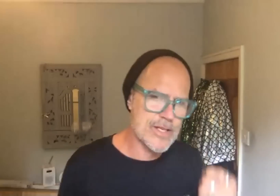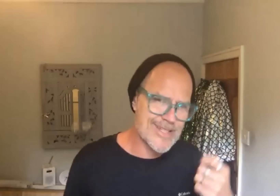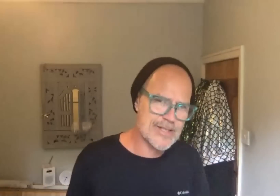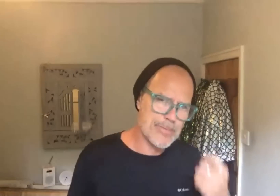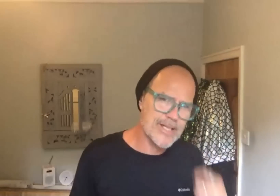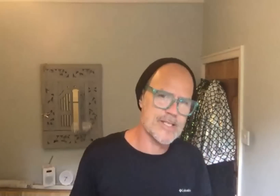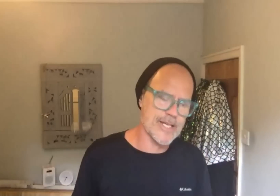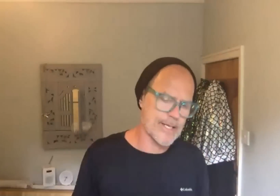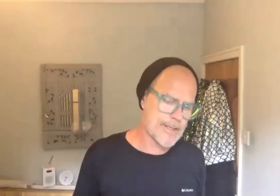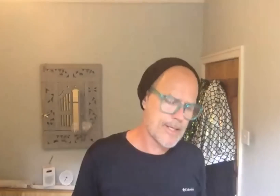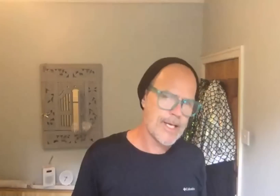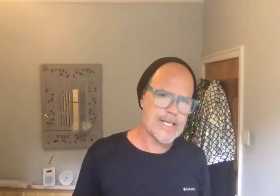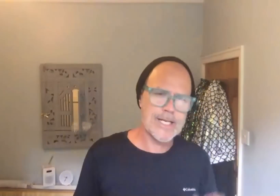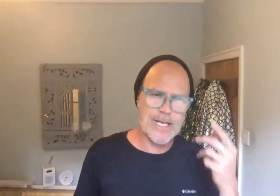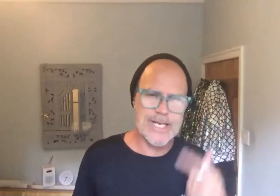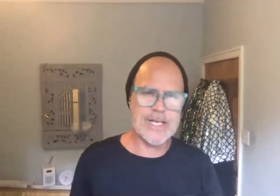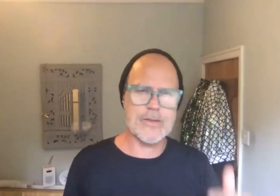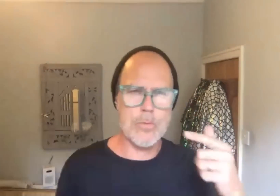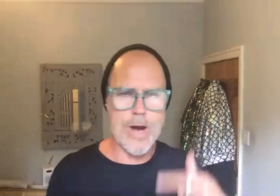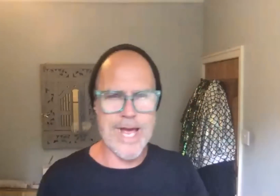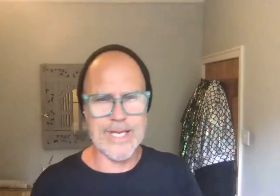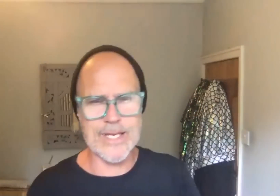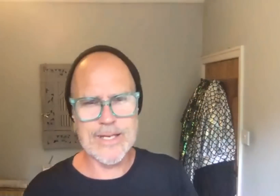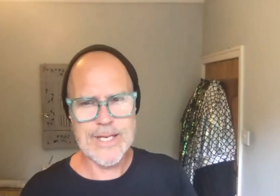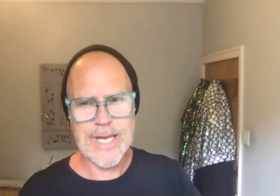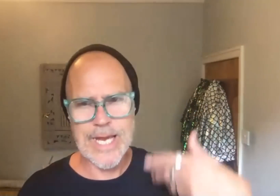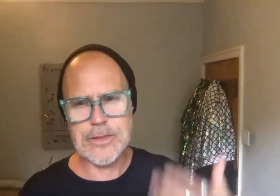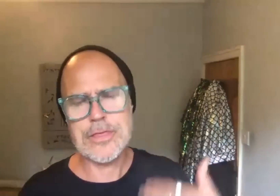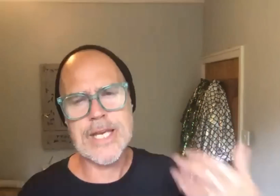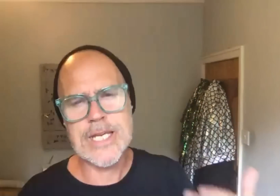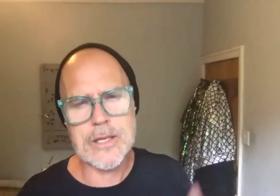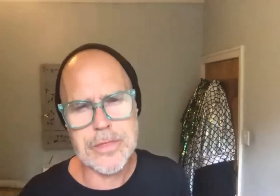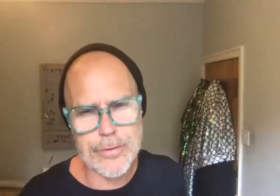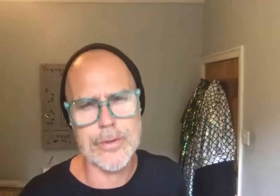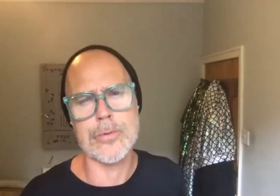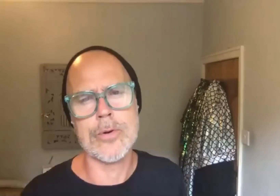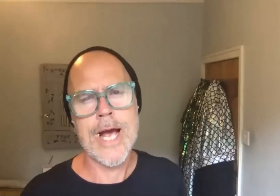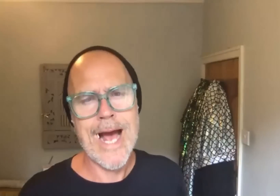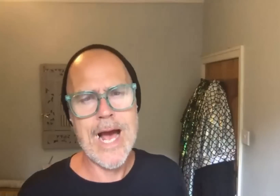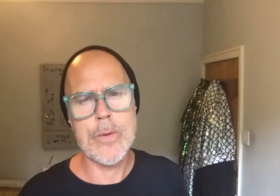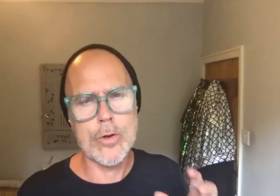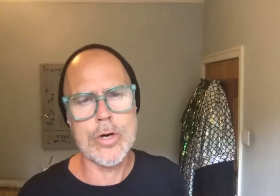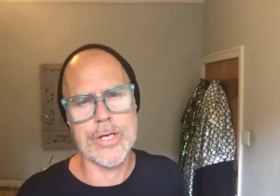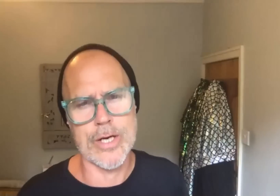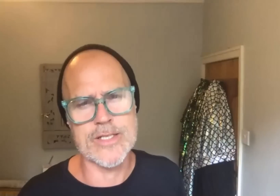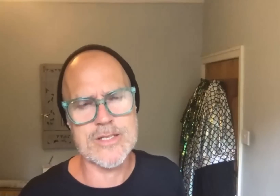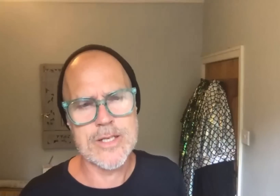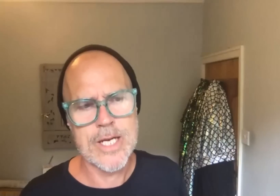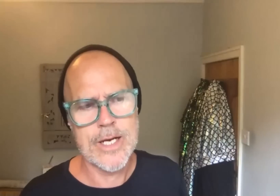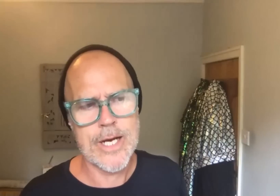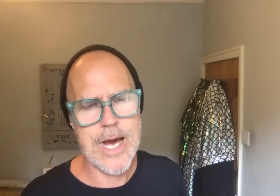here that disability can lead the way in thinking through how we